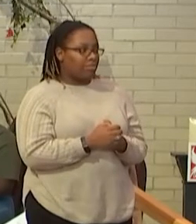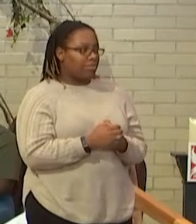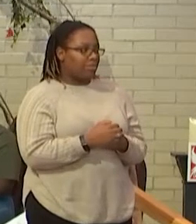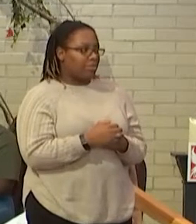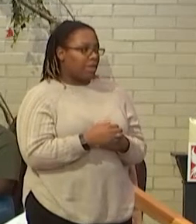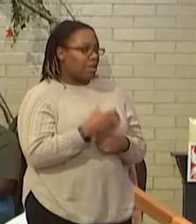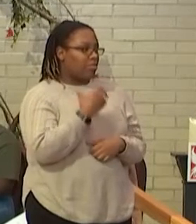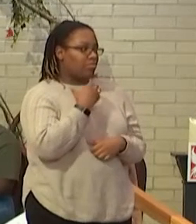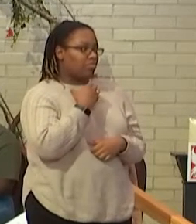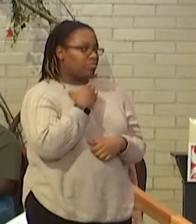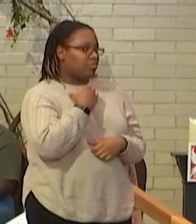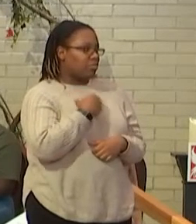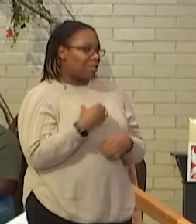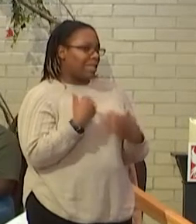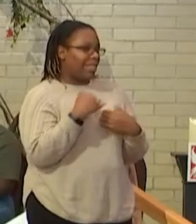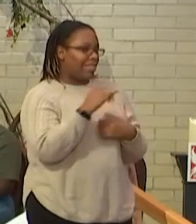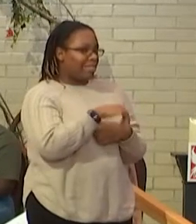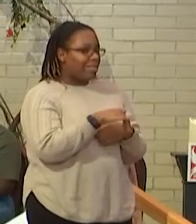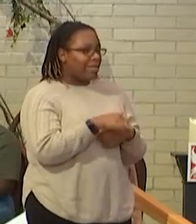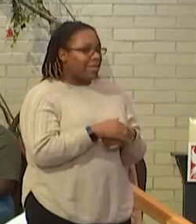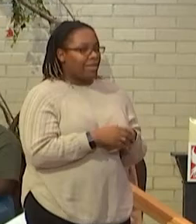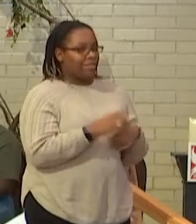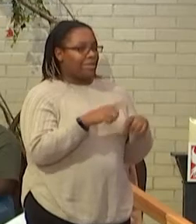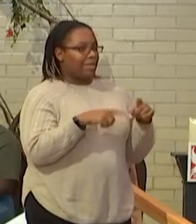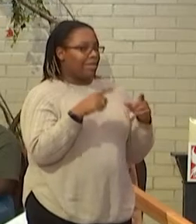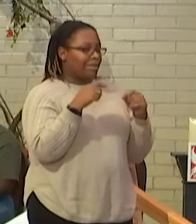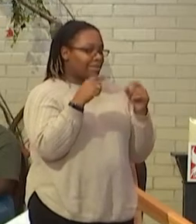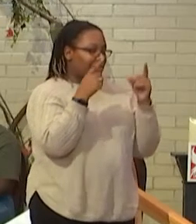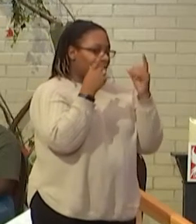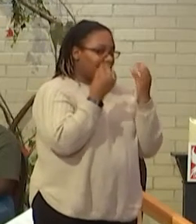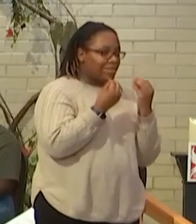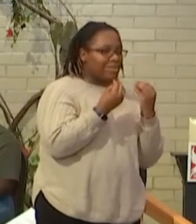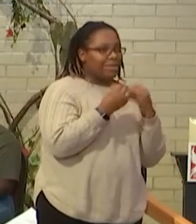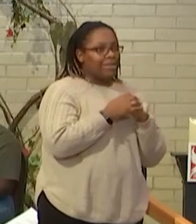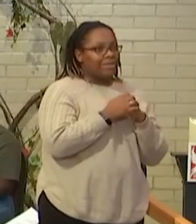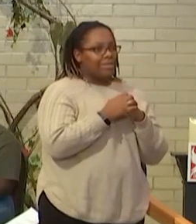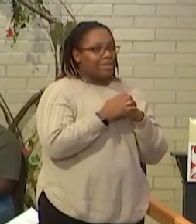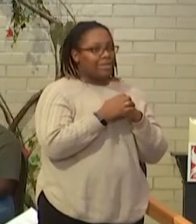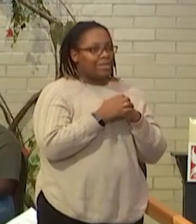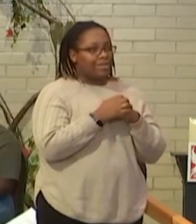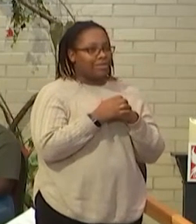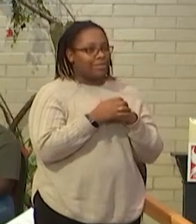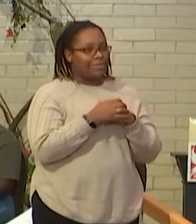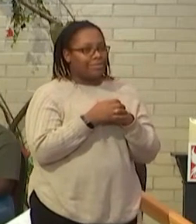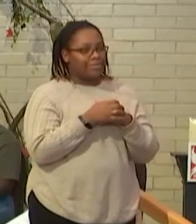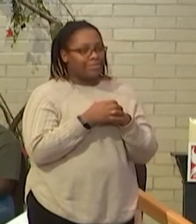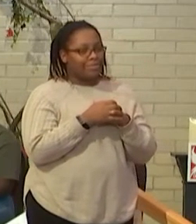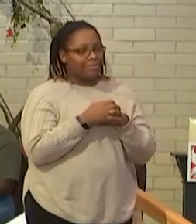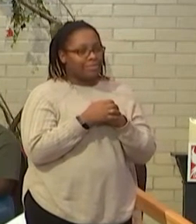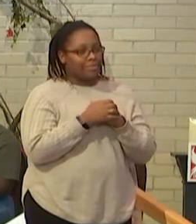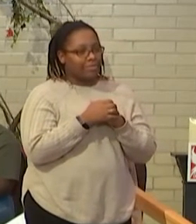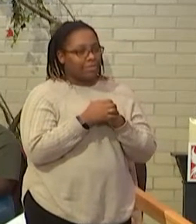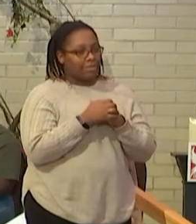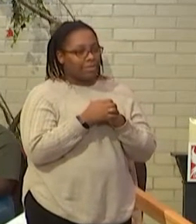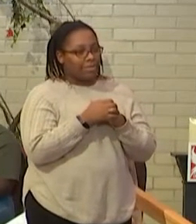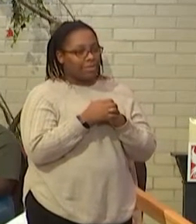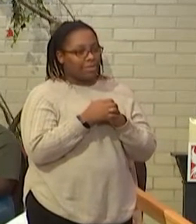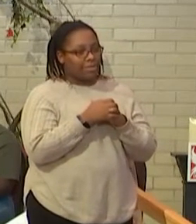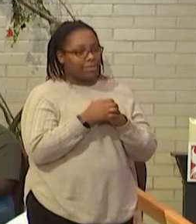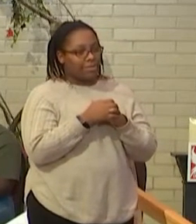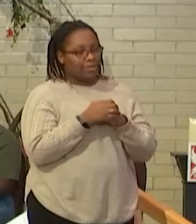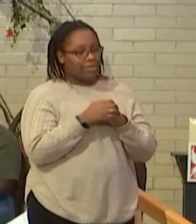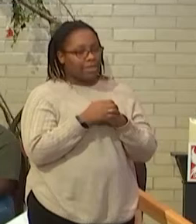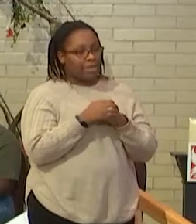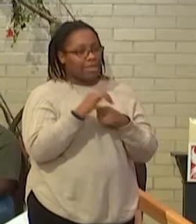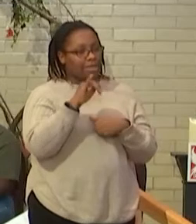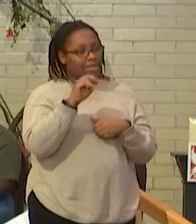sleep, which is A, rude, but B, ignorant, because one of the symptoms of narcolepsy is insomnia, and I don't get to choose when I sleep.